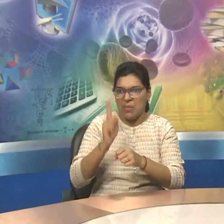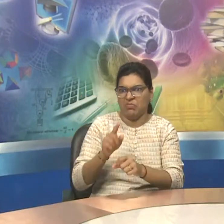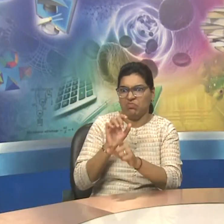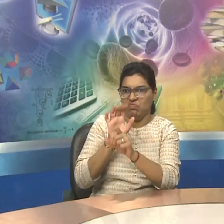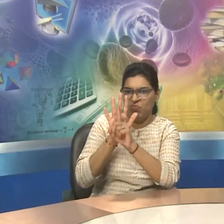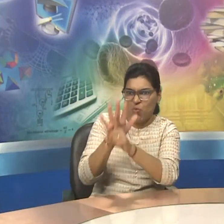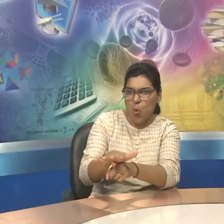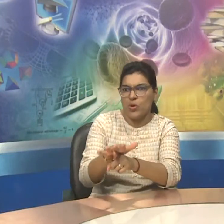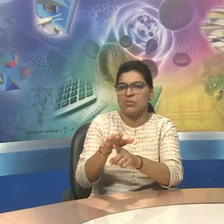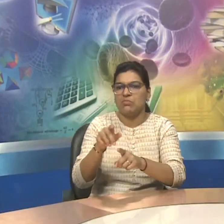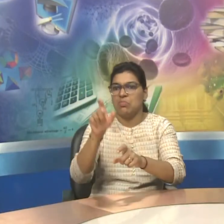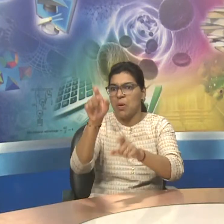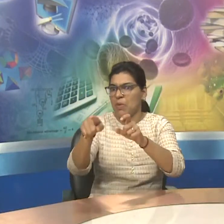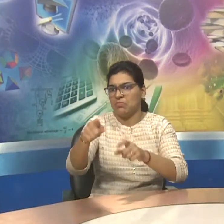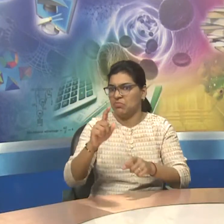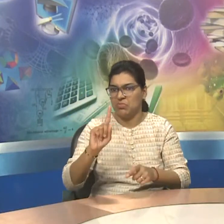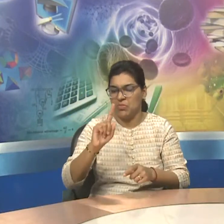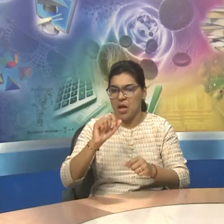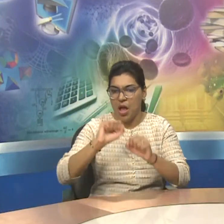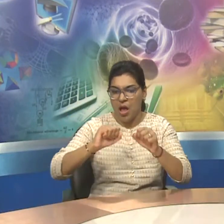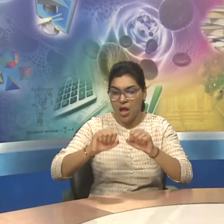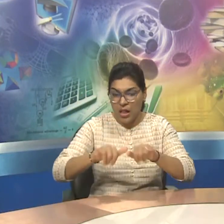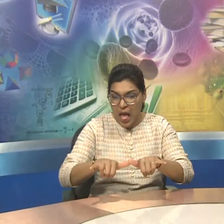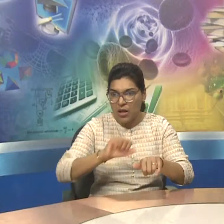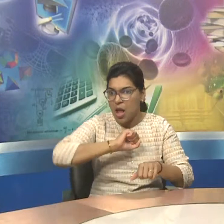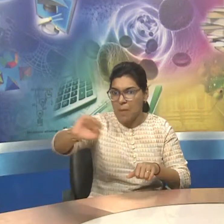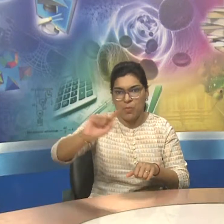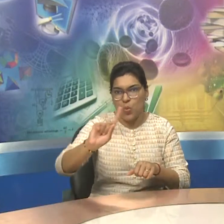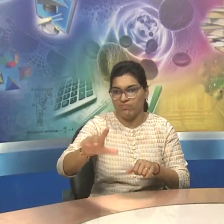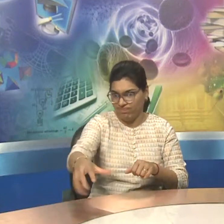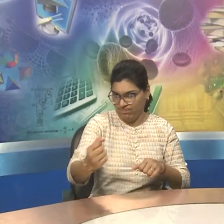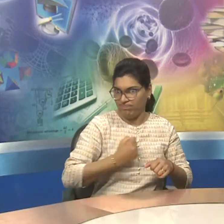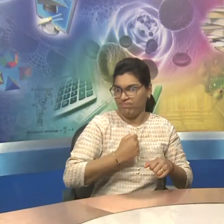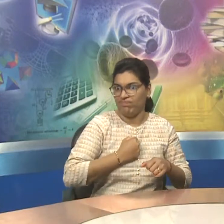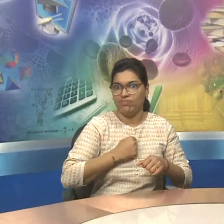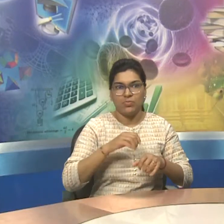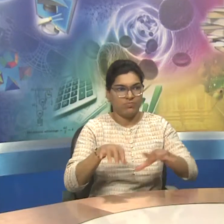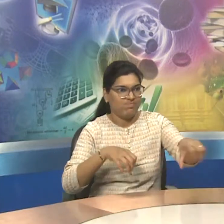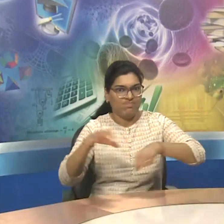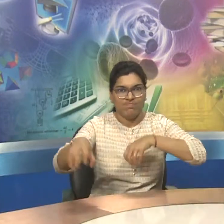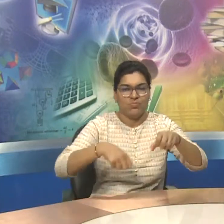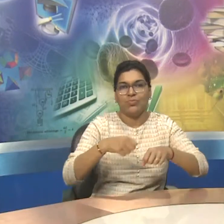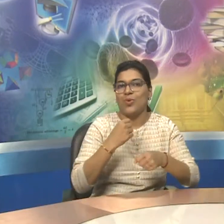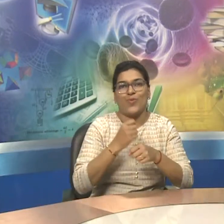or right to enter into a